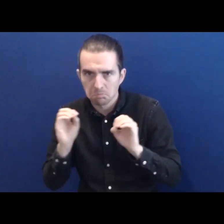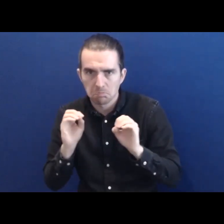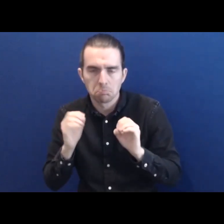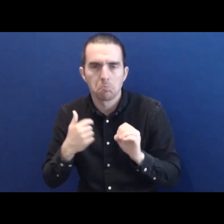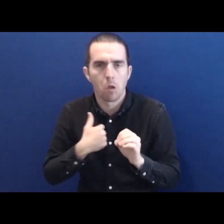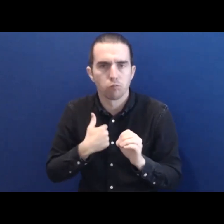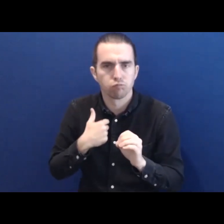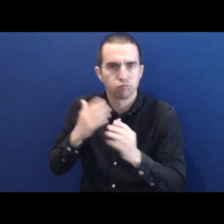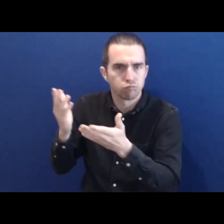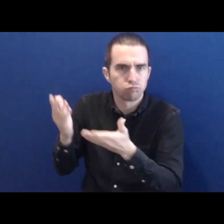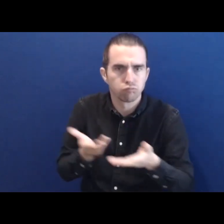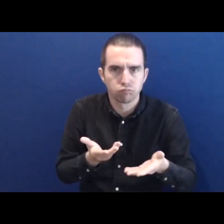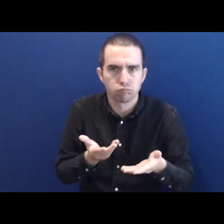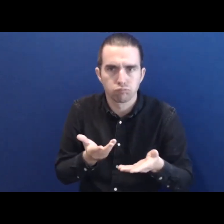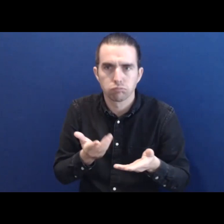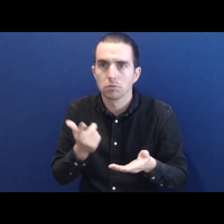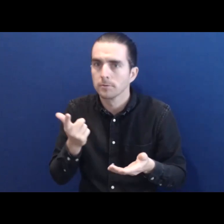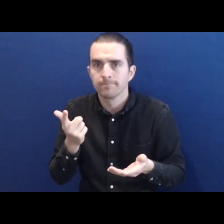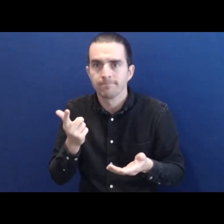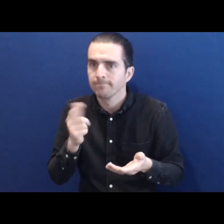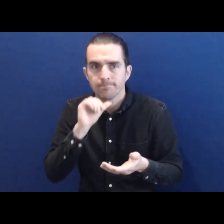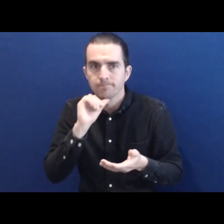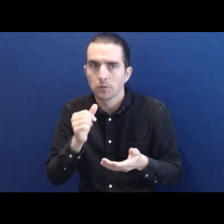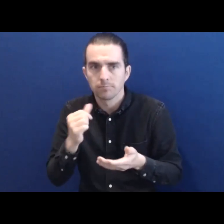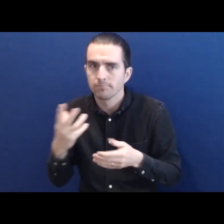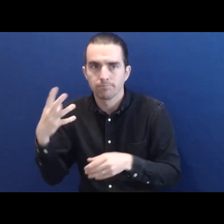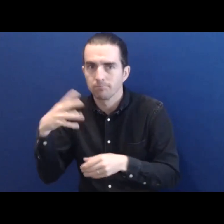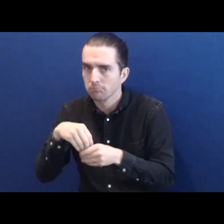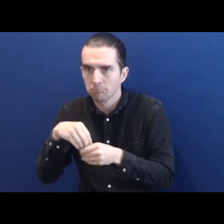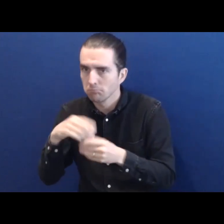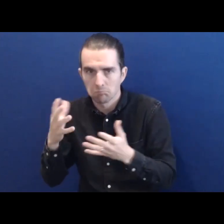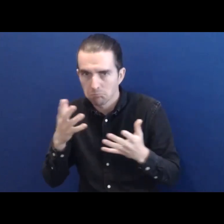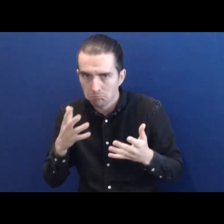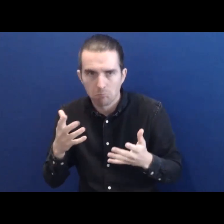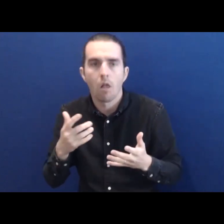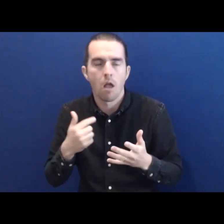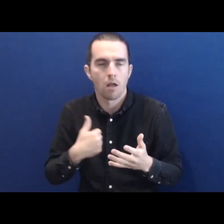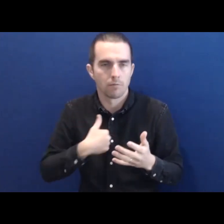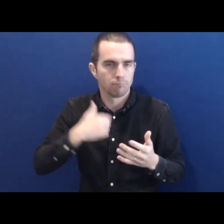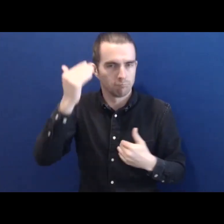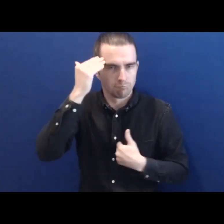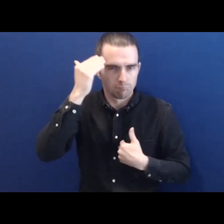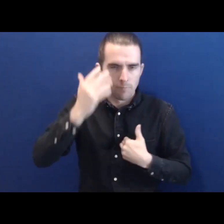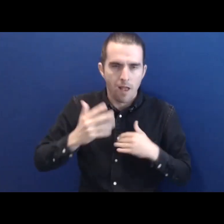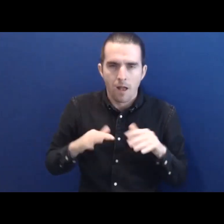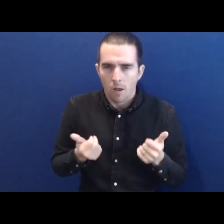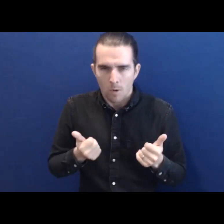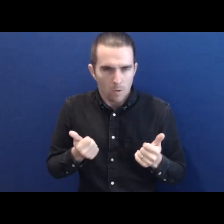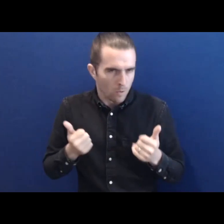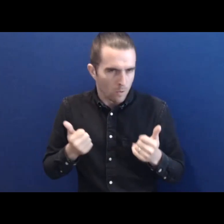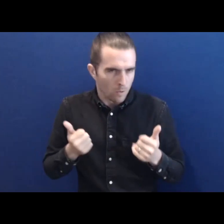already decided how we are going to take care of that amongst the other 3